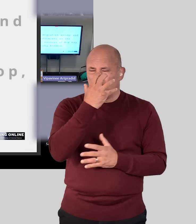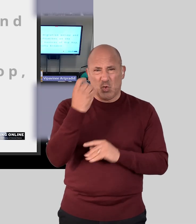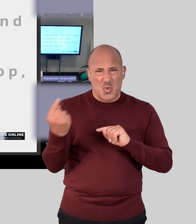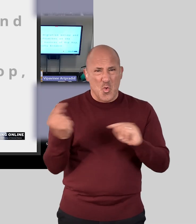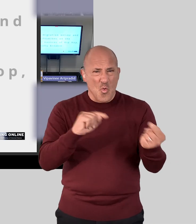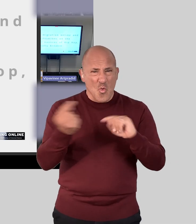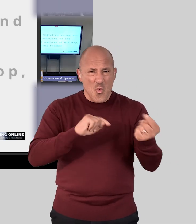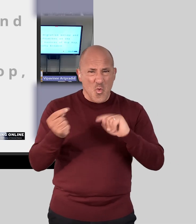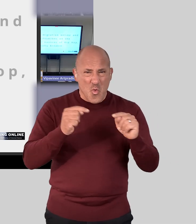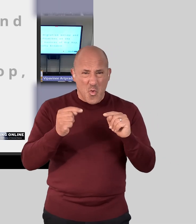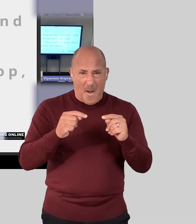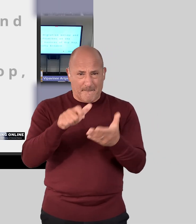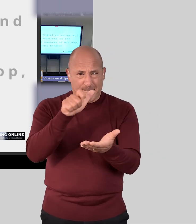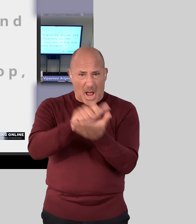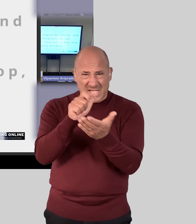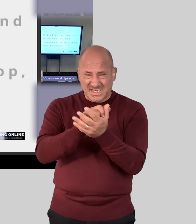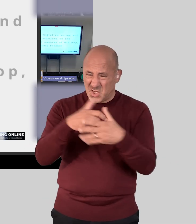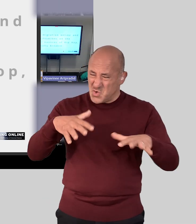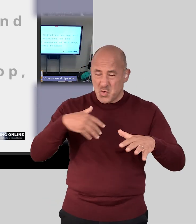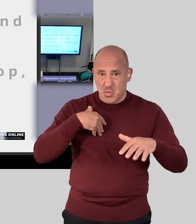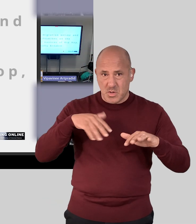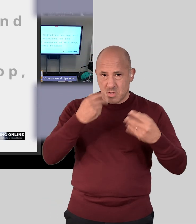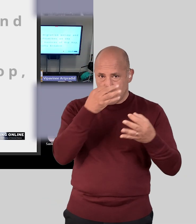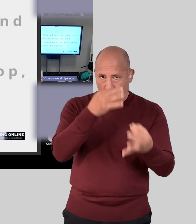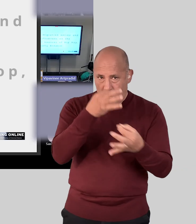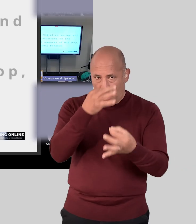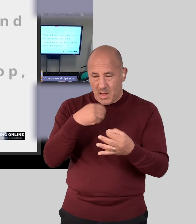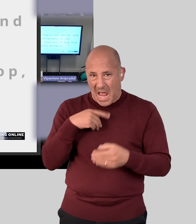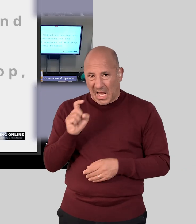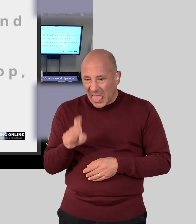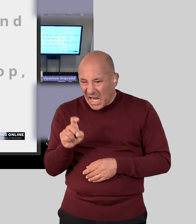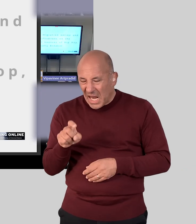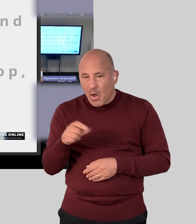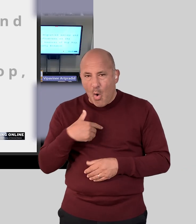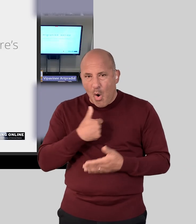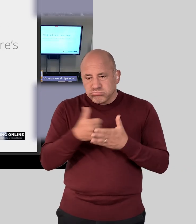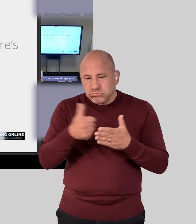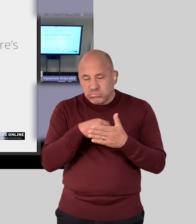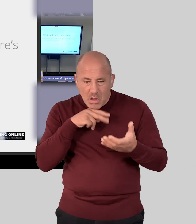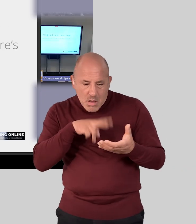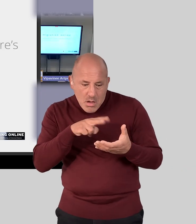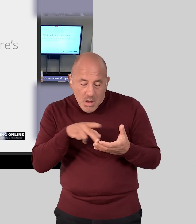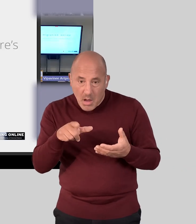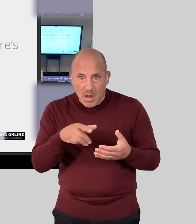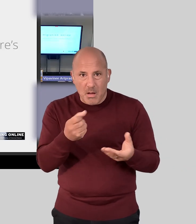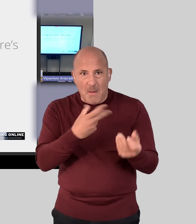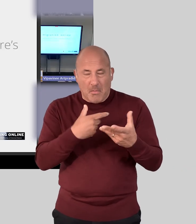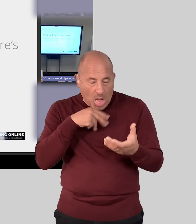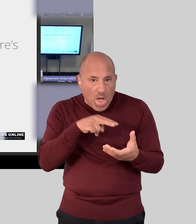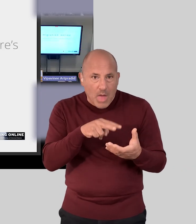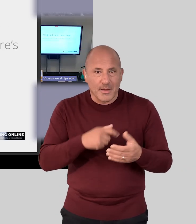and digital marketing capitalizes on our attention, our clicks and habits.